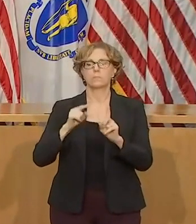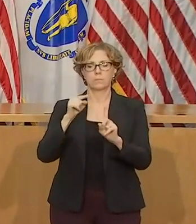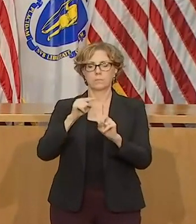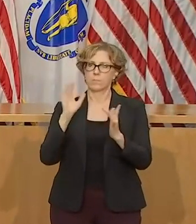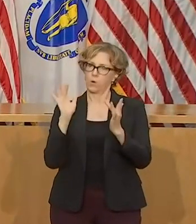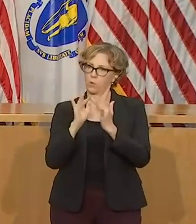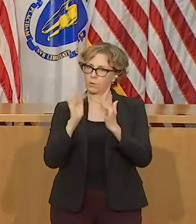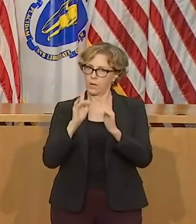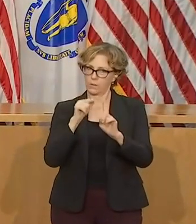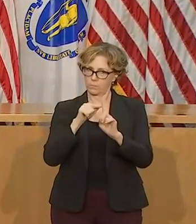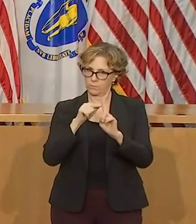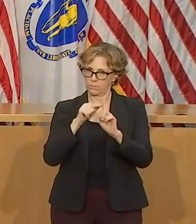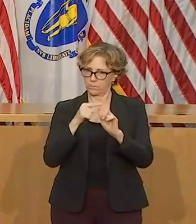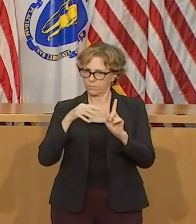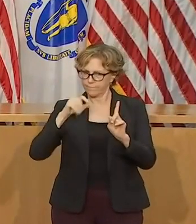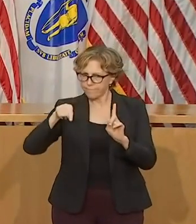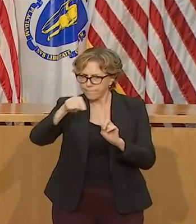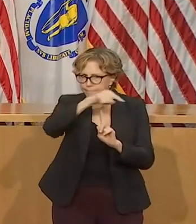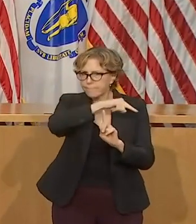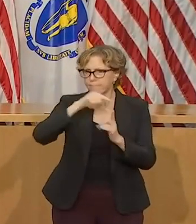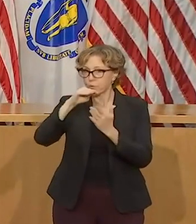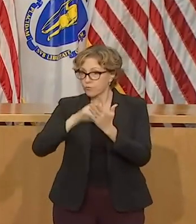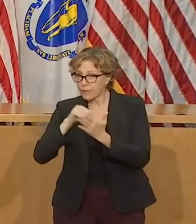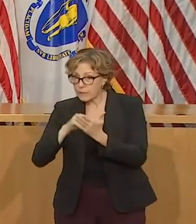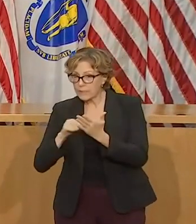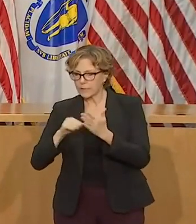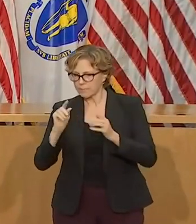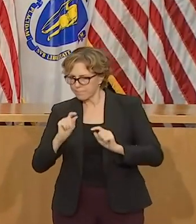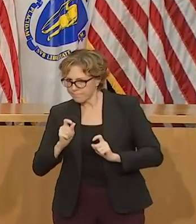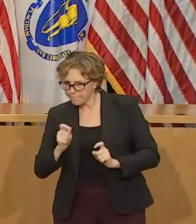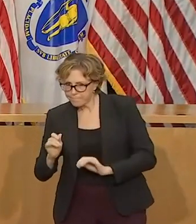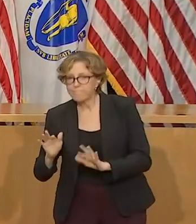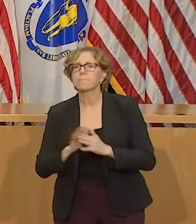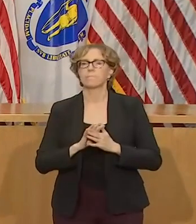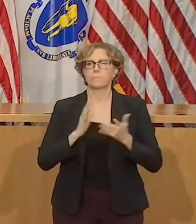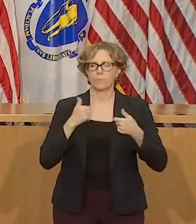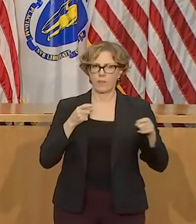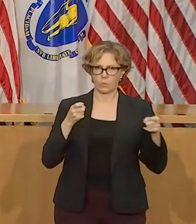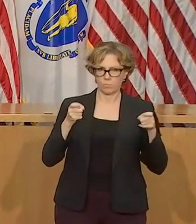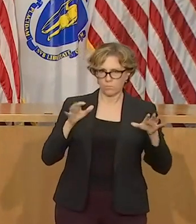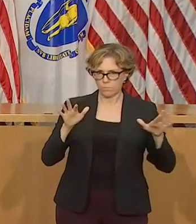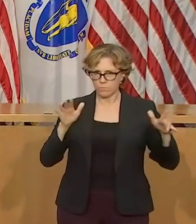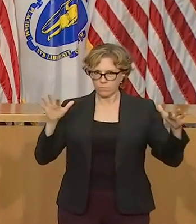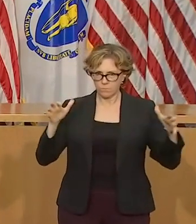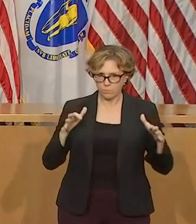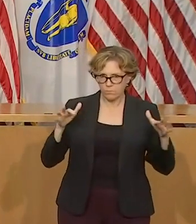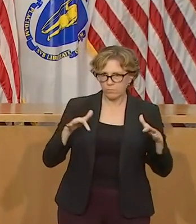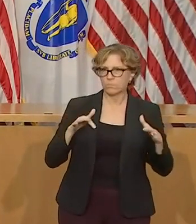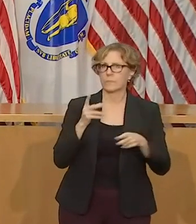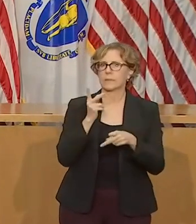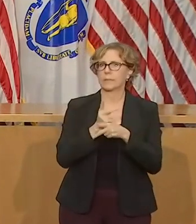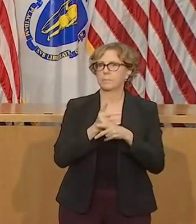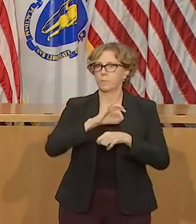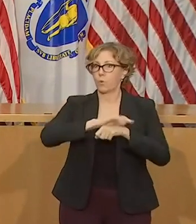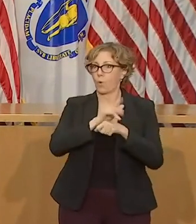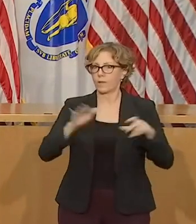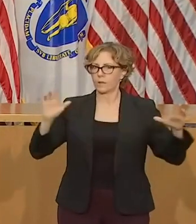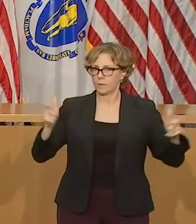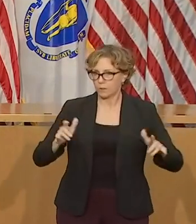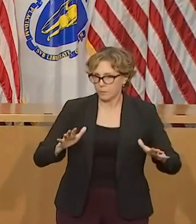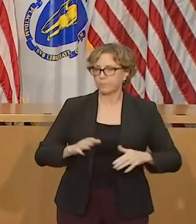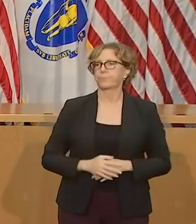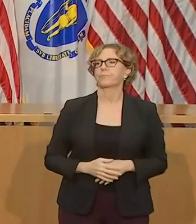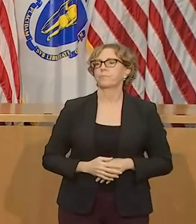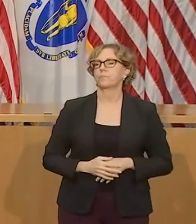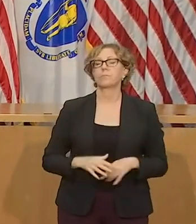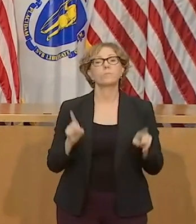available resources to understand and monitor infection rates and continue to contain COVID in our communities. Our administration is